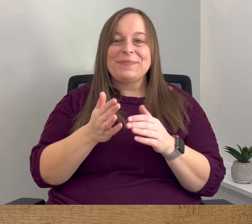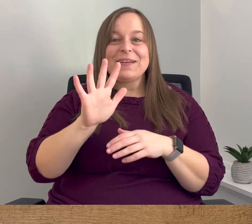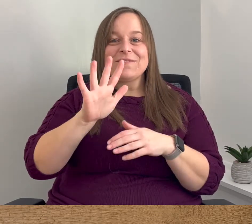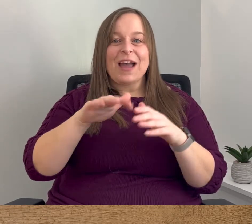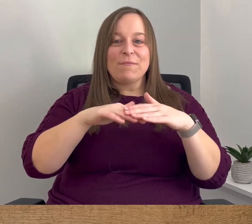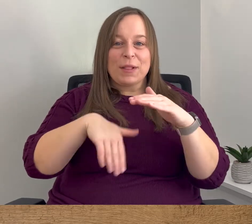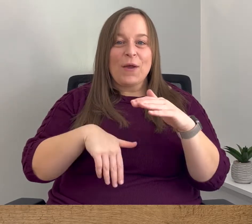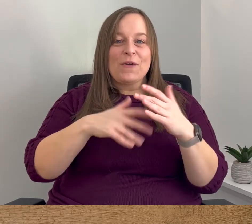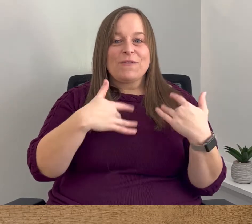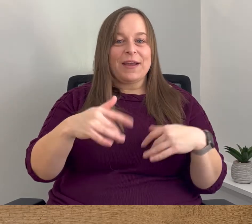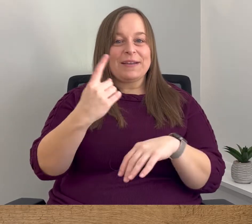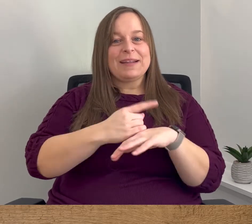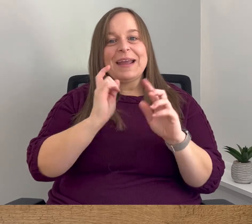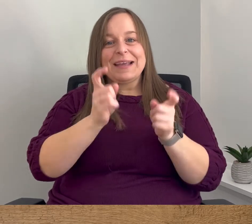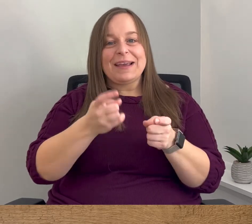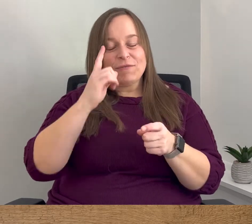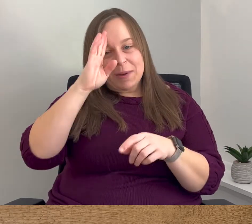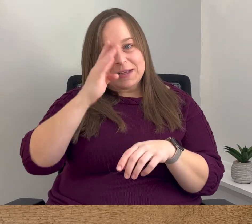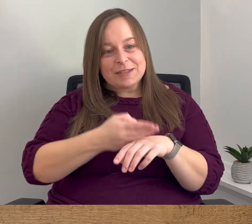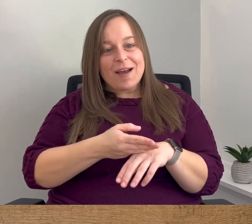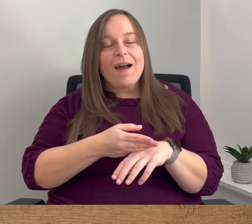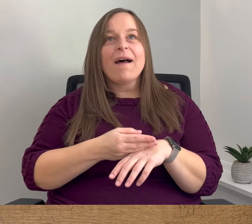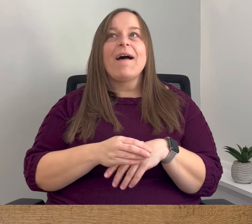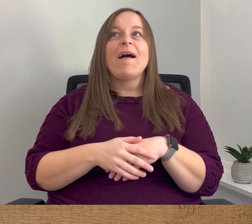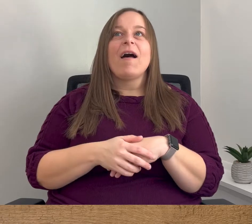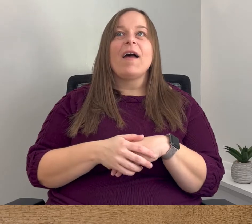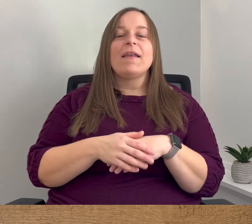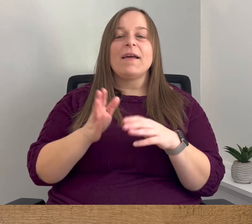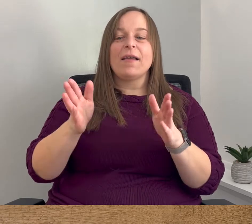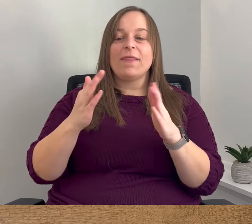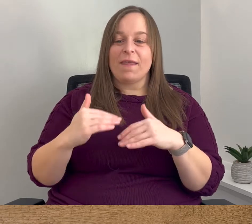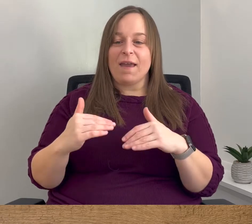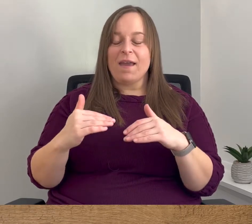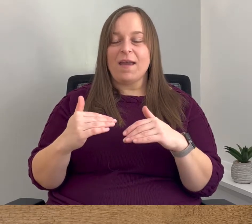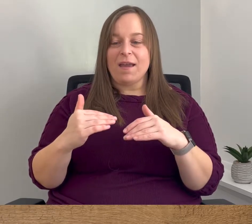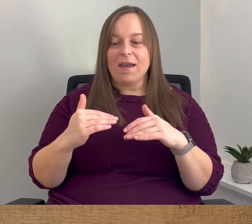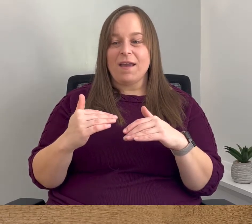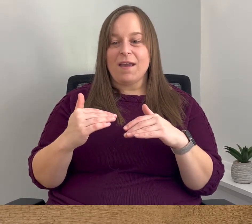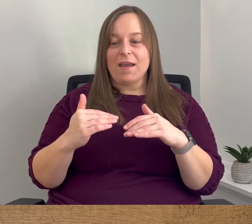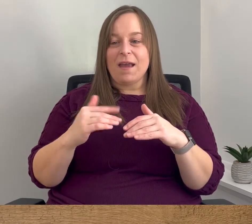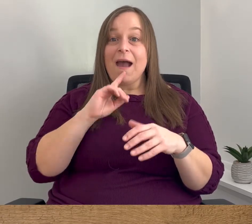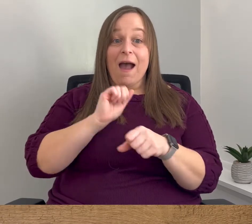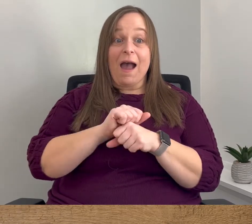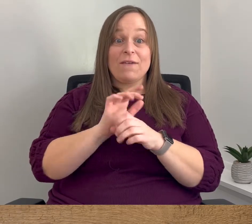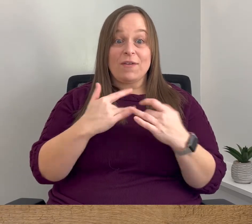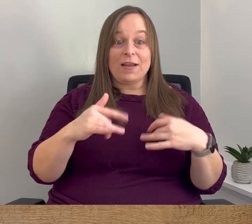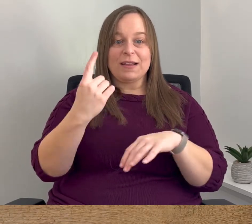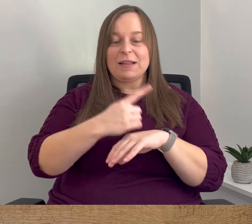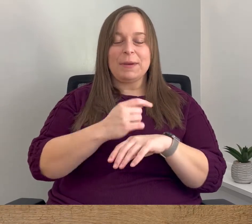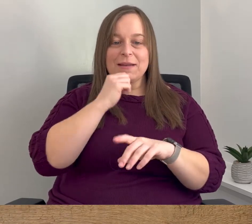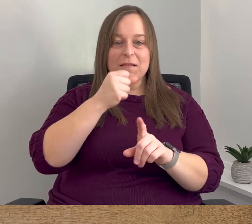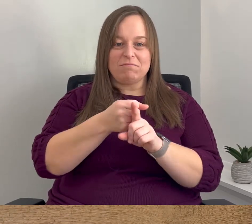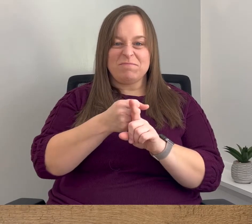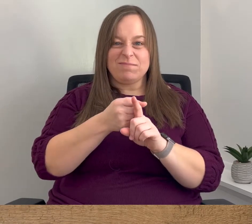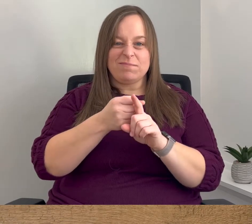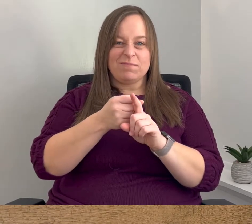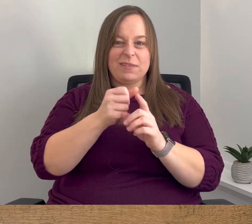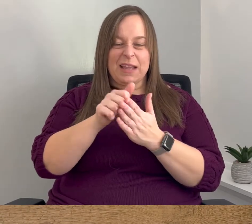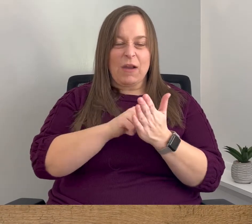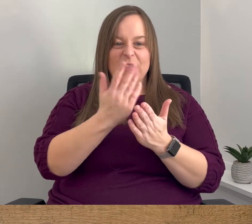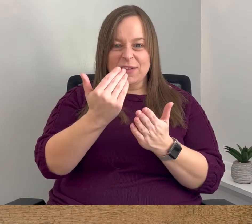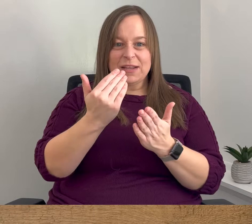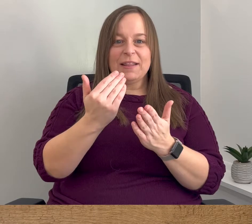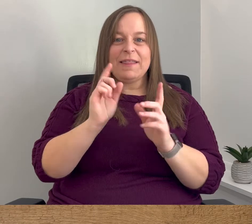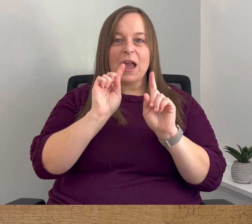really cute. Five Below, I spent some Valentine's Day gifts for my son. And then on Valentine's Day, but it didn't